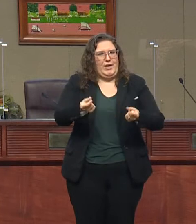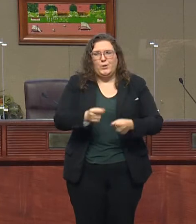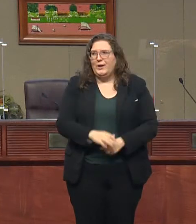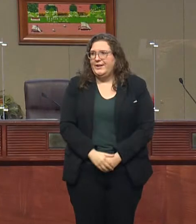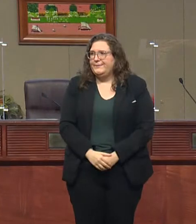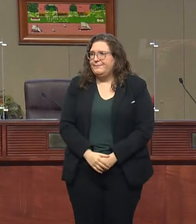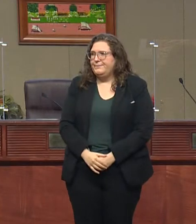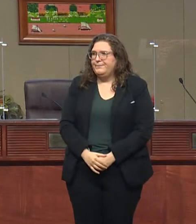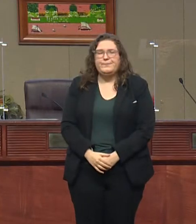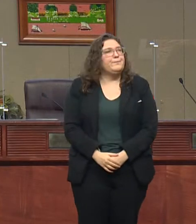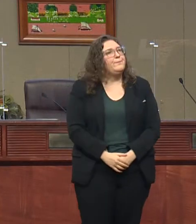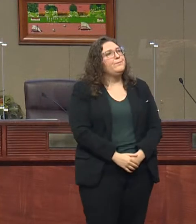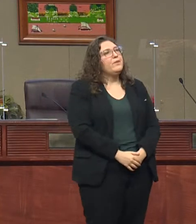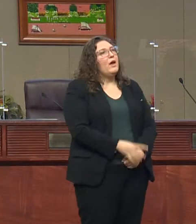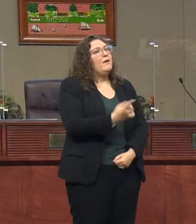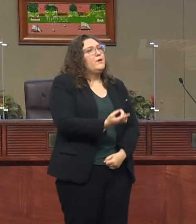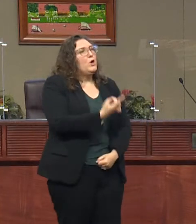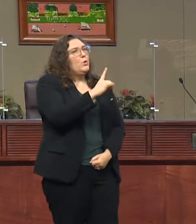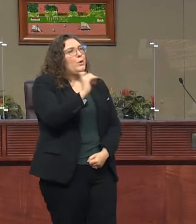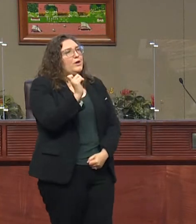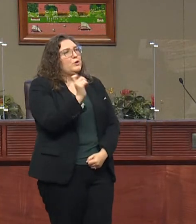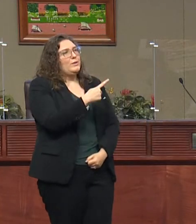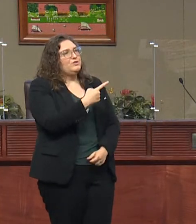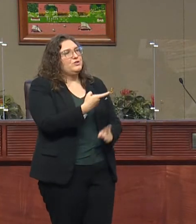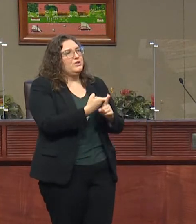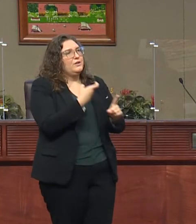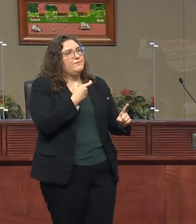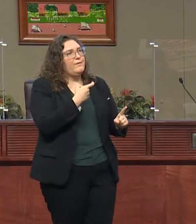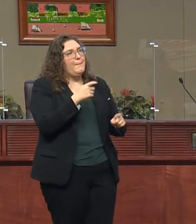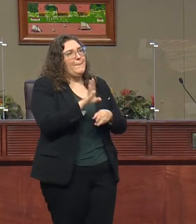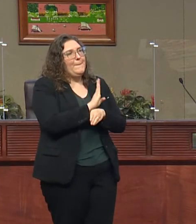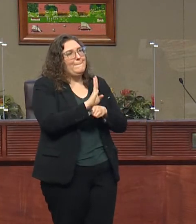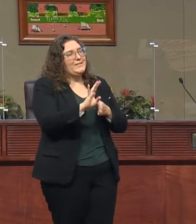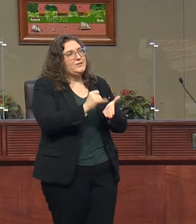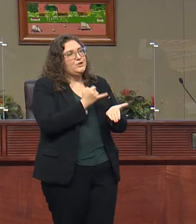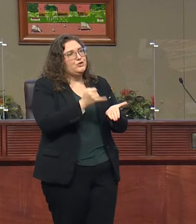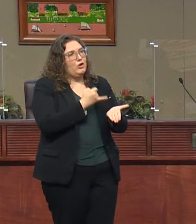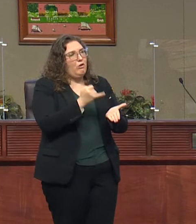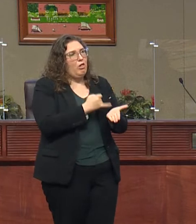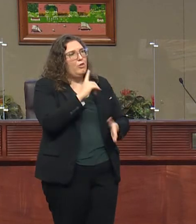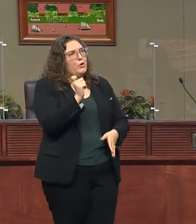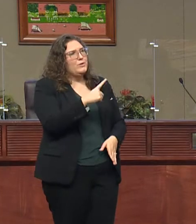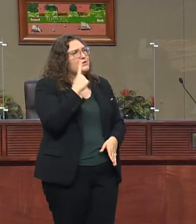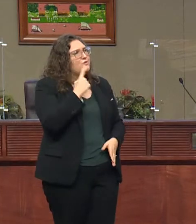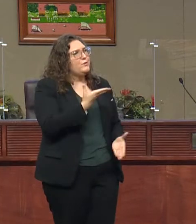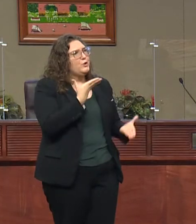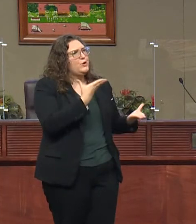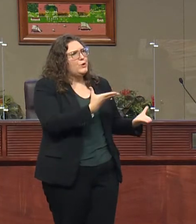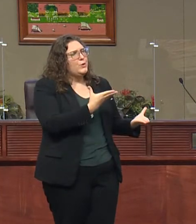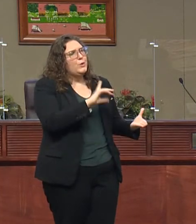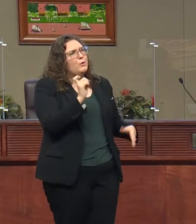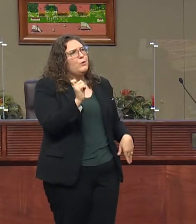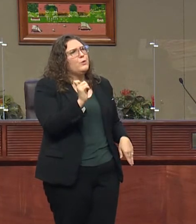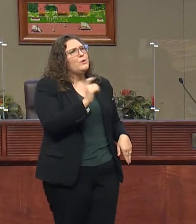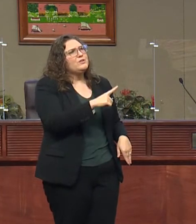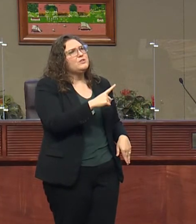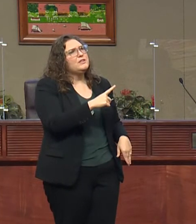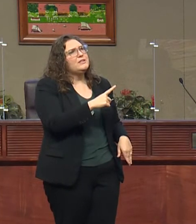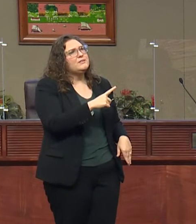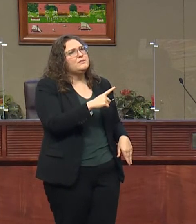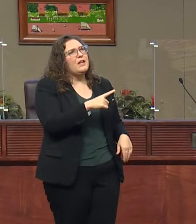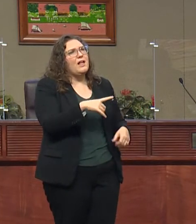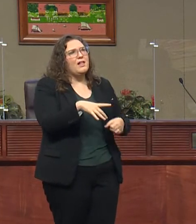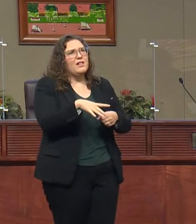Mayor, we had one question text in from Ryan Lynch from the Orlando Business Journal, and this is for you. The question reads, how may the area's status as